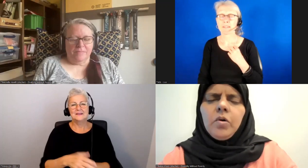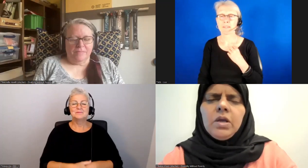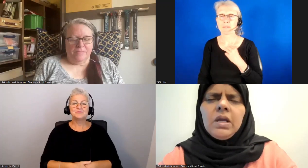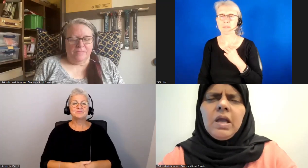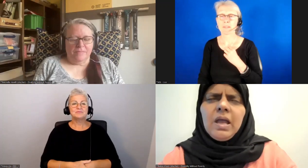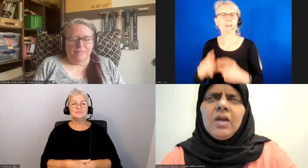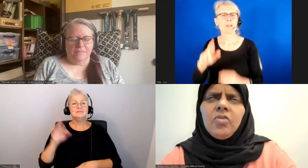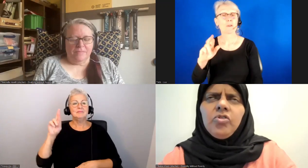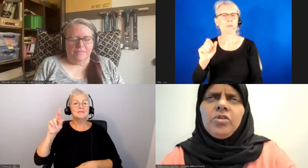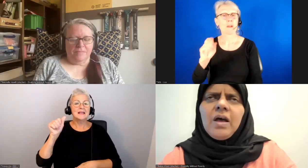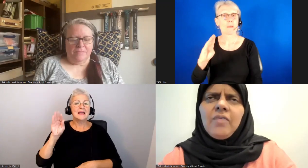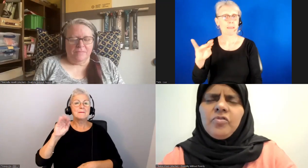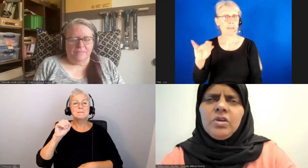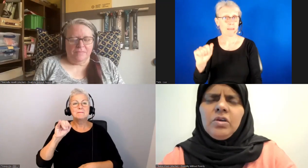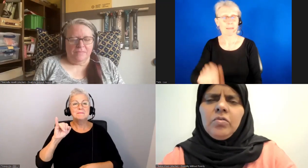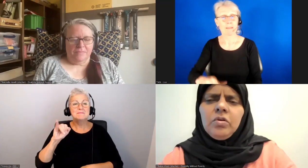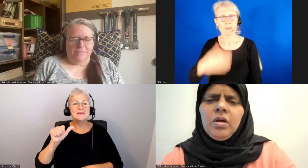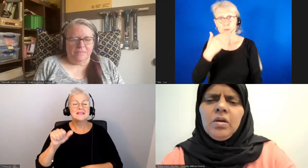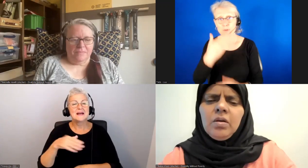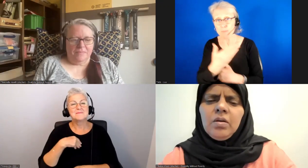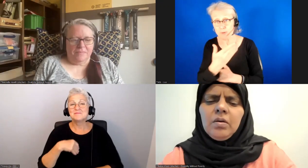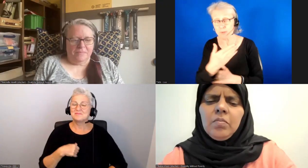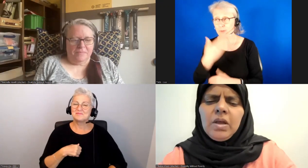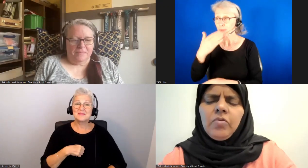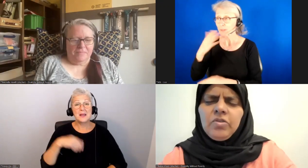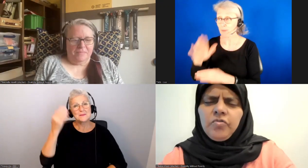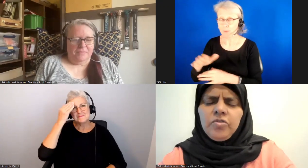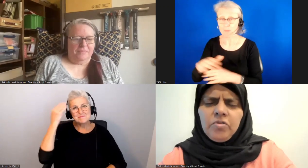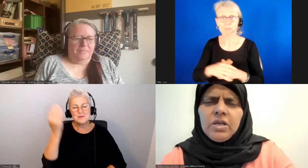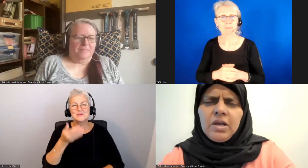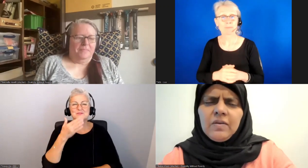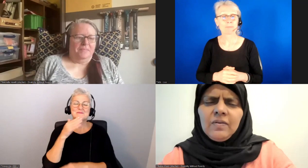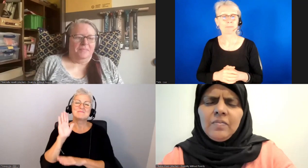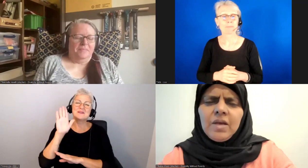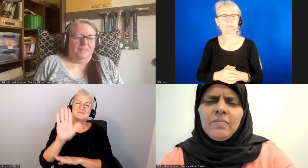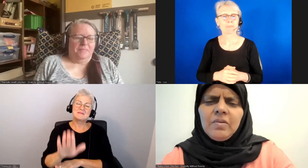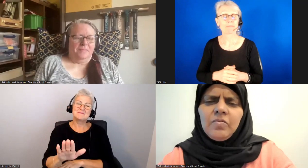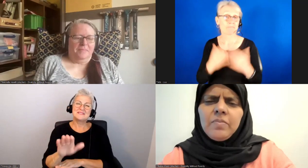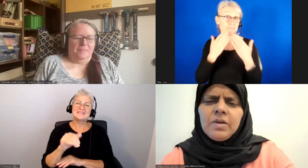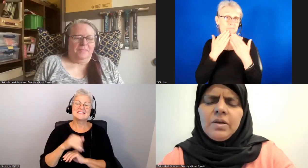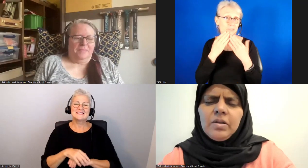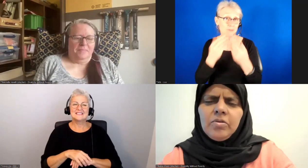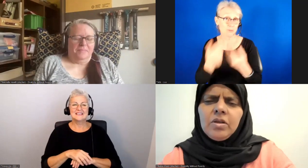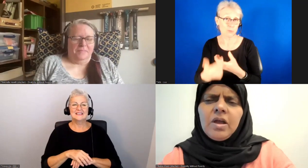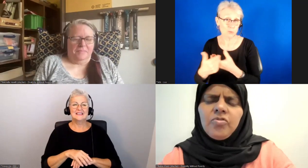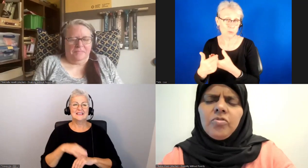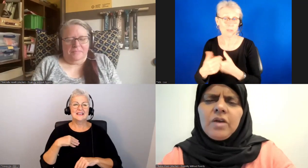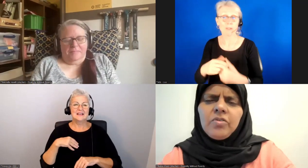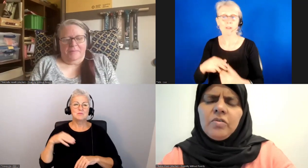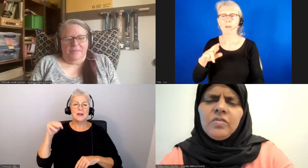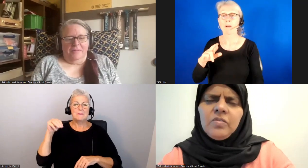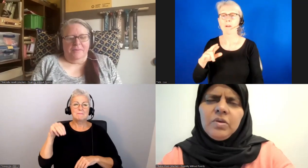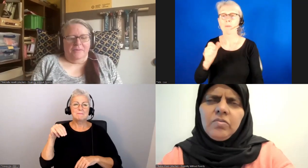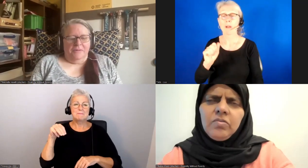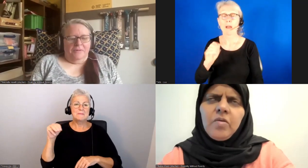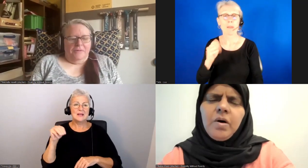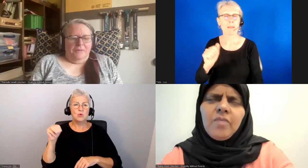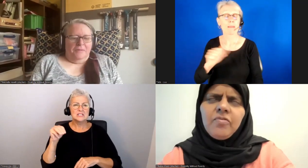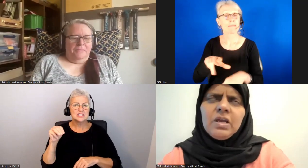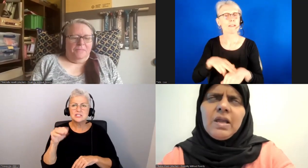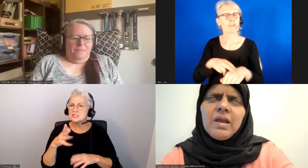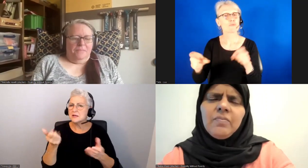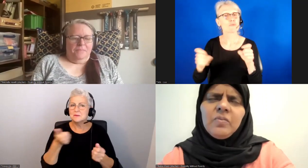Good morning and good afternoon. Magwitch for joining us. My name is Rabia Khedr, the National Director of Disability